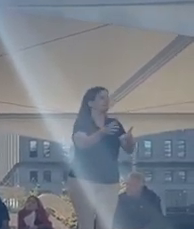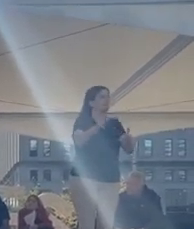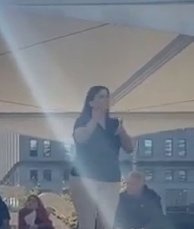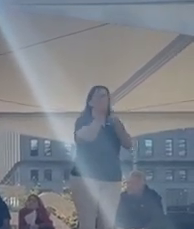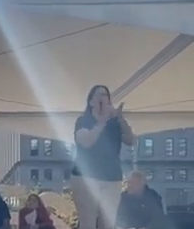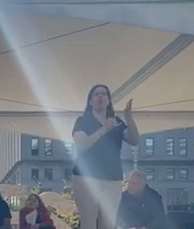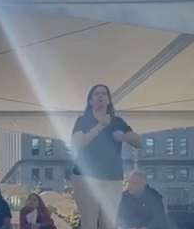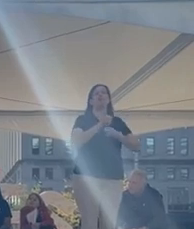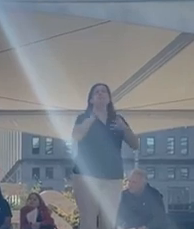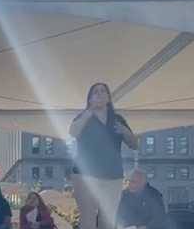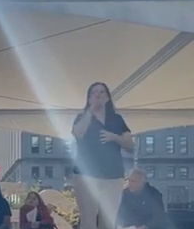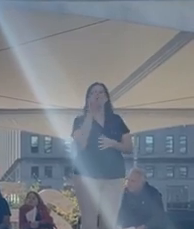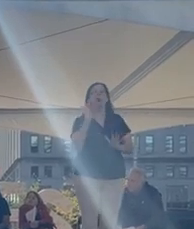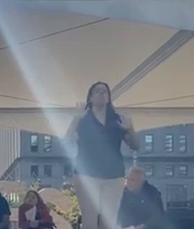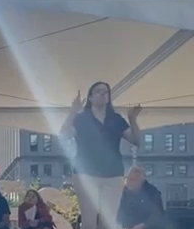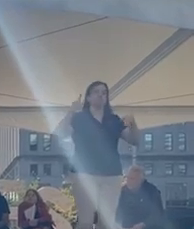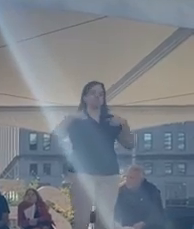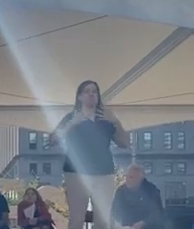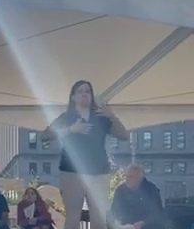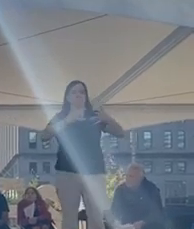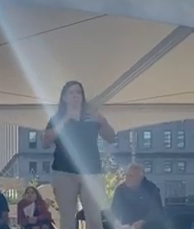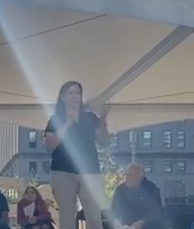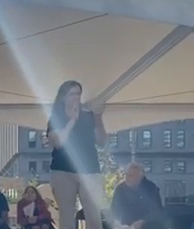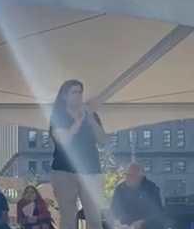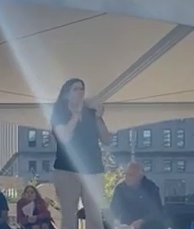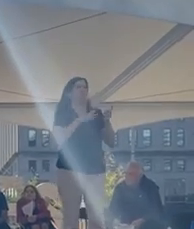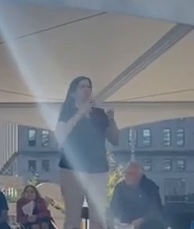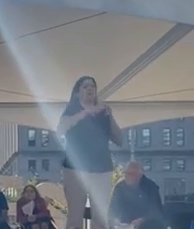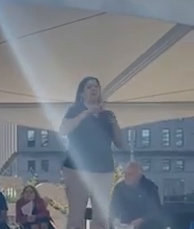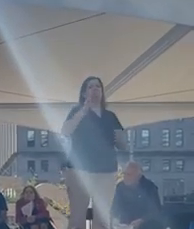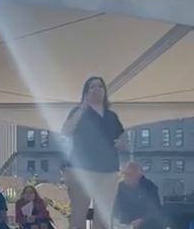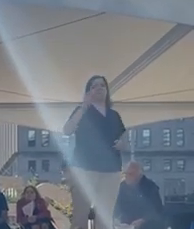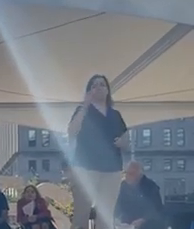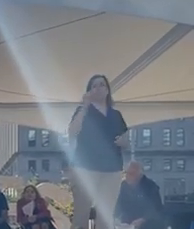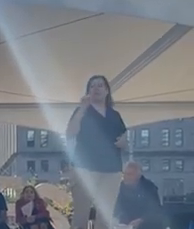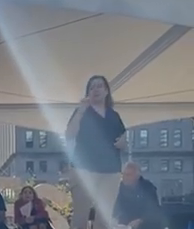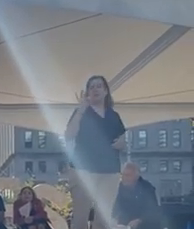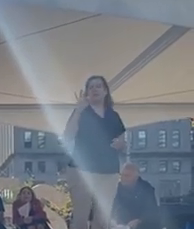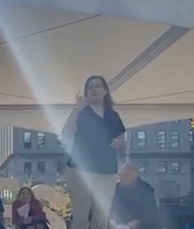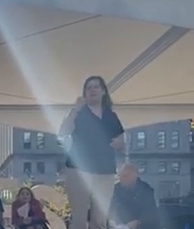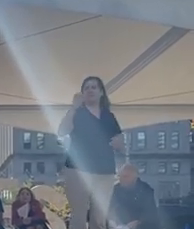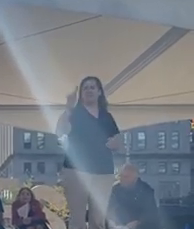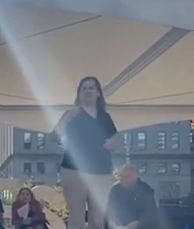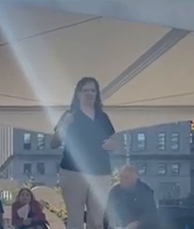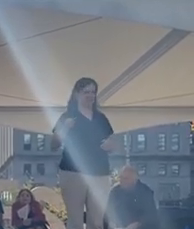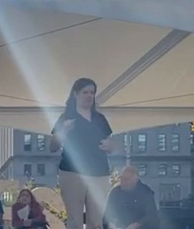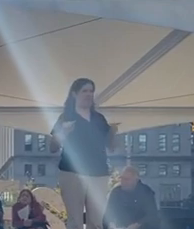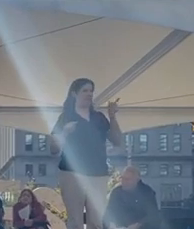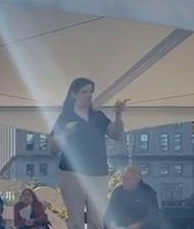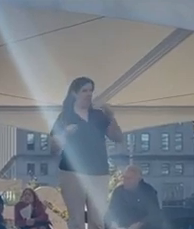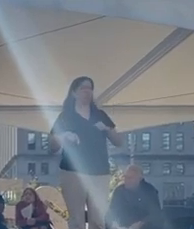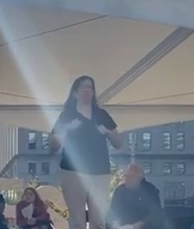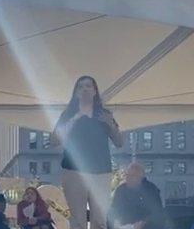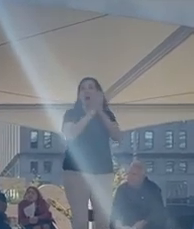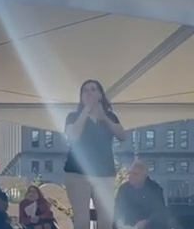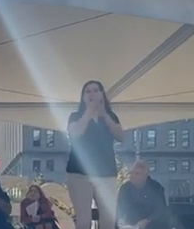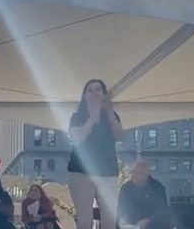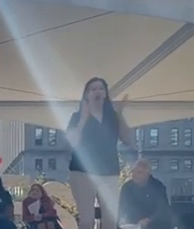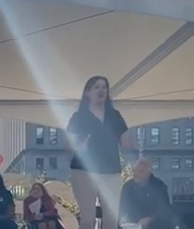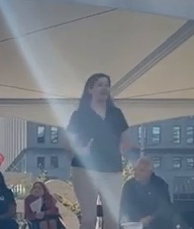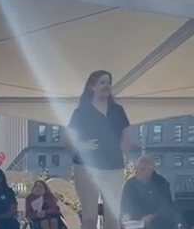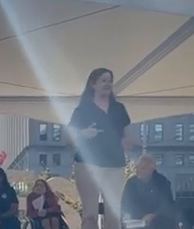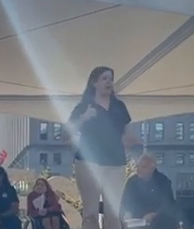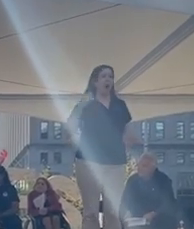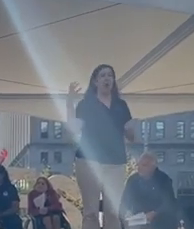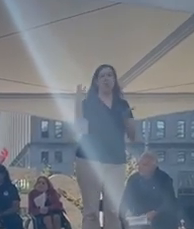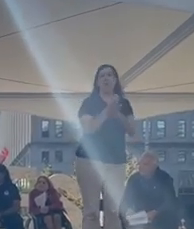Expressions Ohio. And I met a woman named Megan Fitz. Through there, I became an artist. I